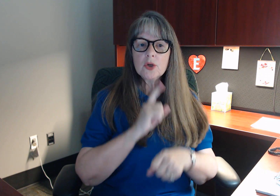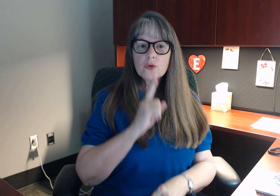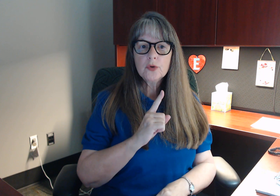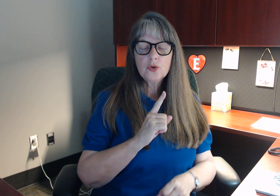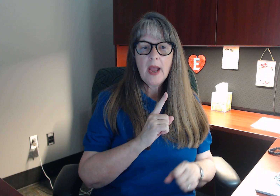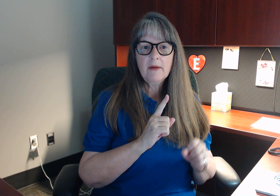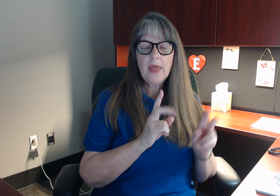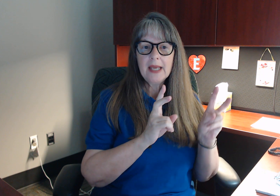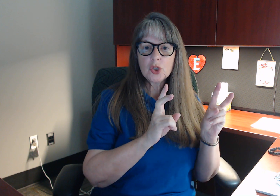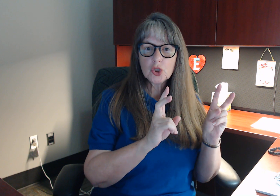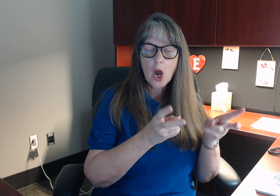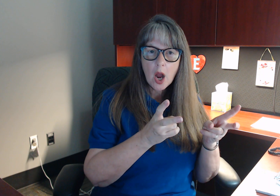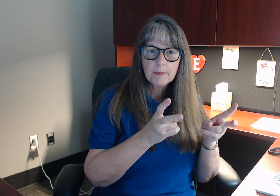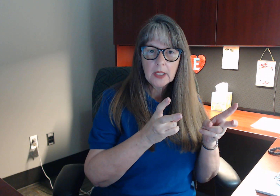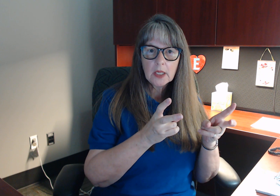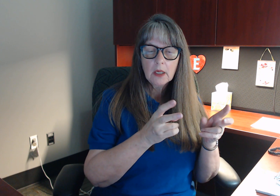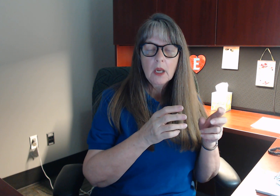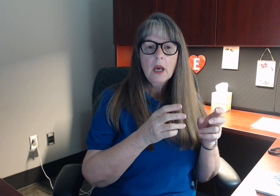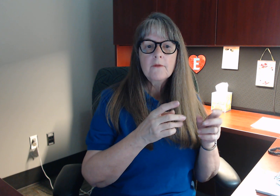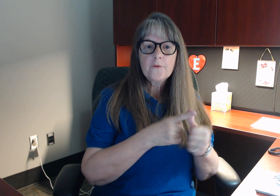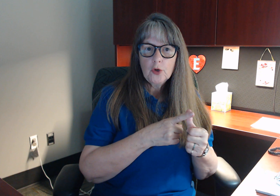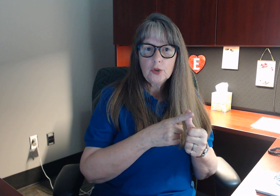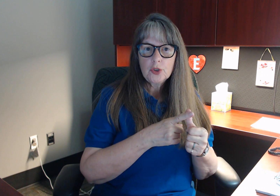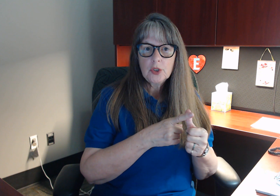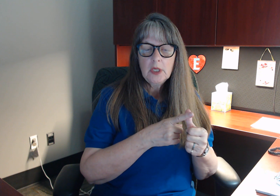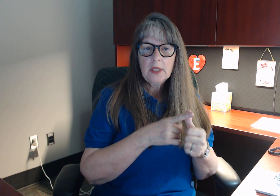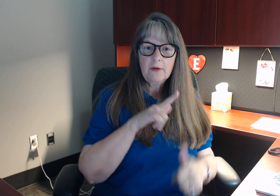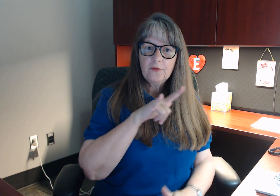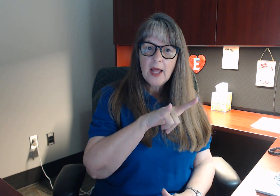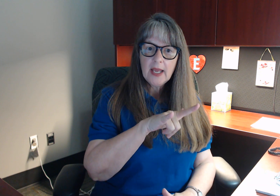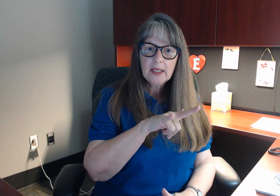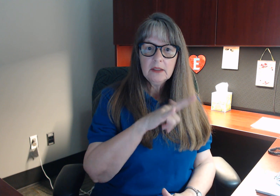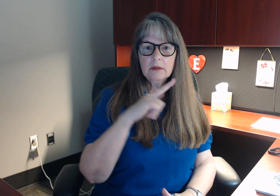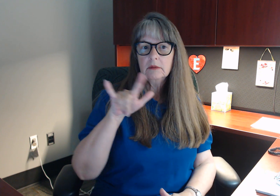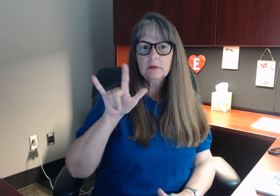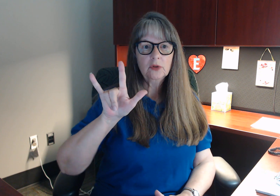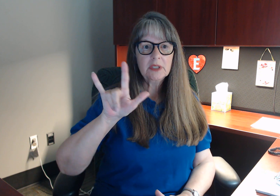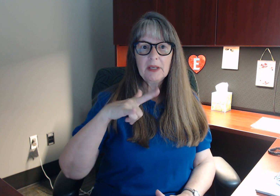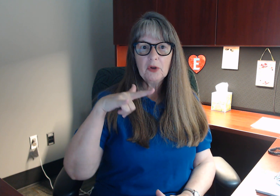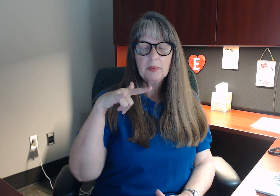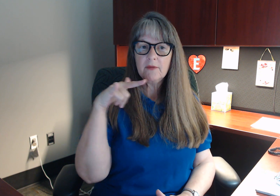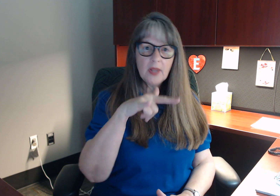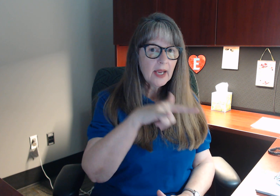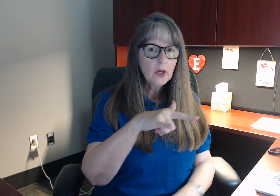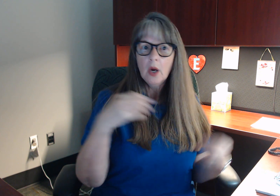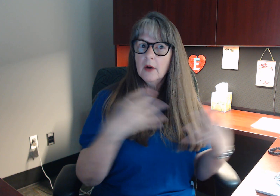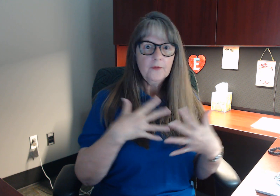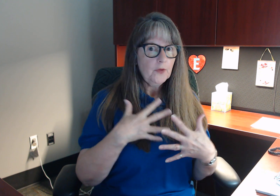sure that you have that topic first, like flying. You can see my little airplane flying.